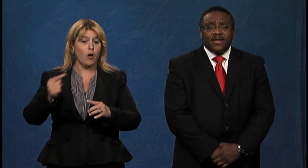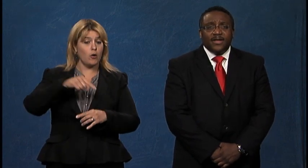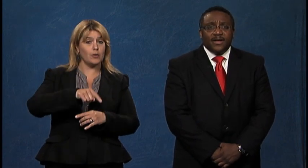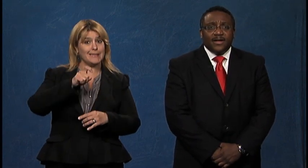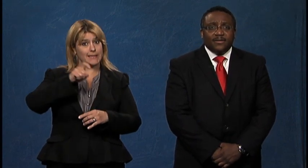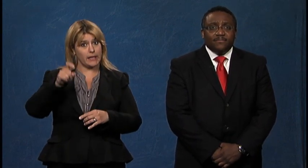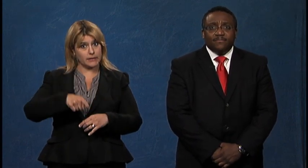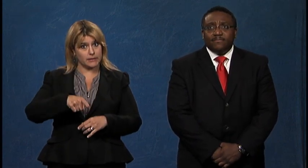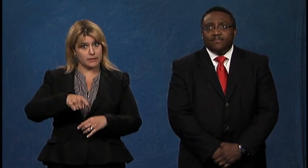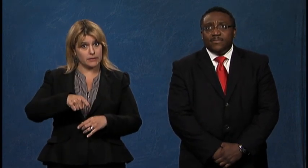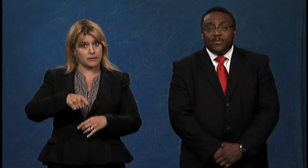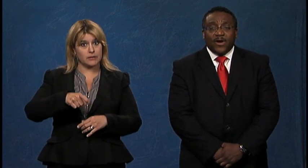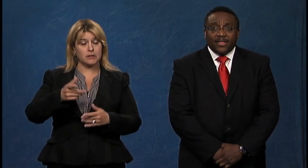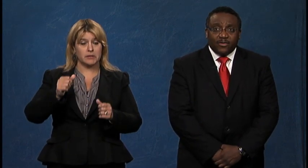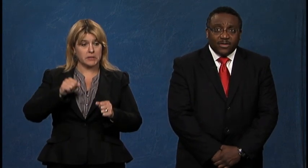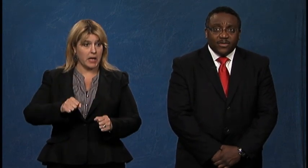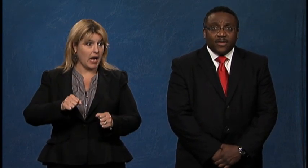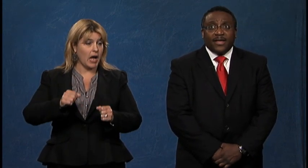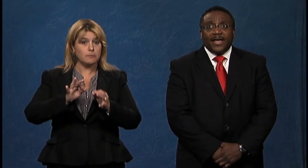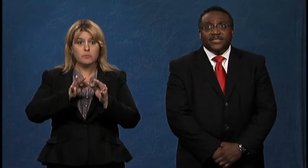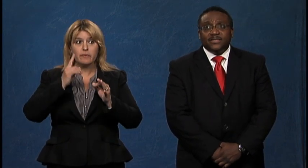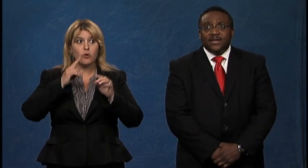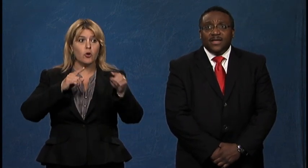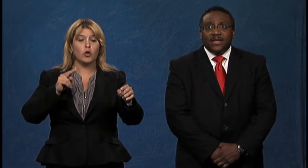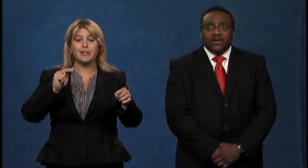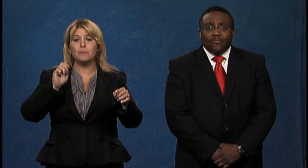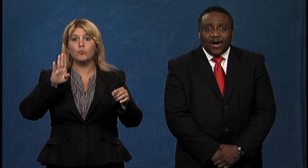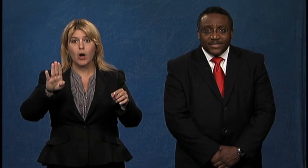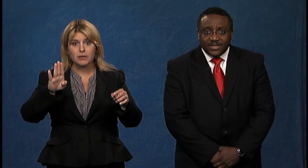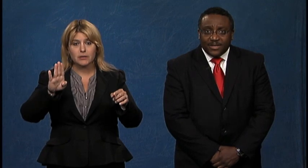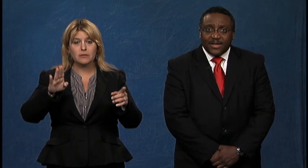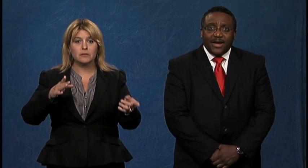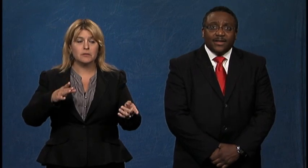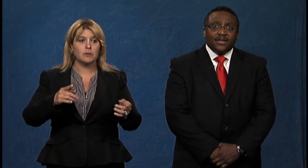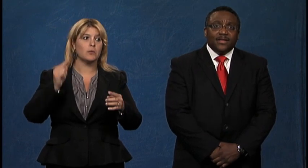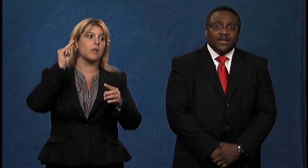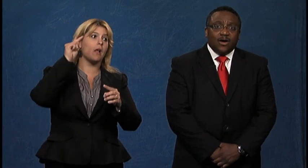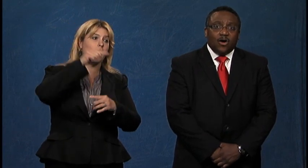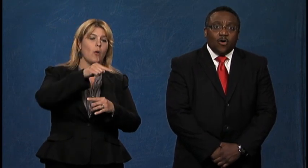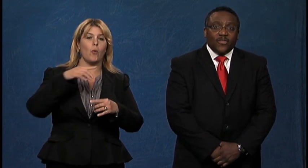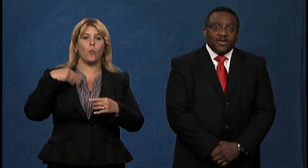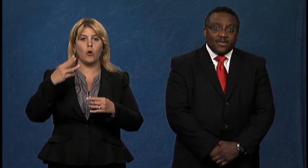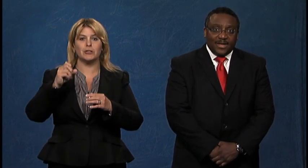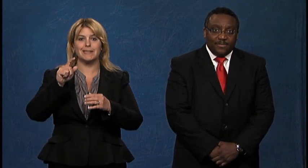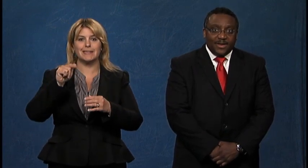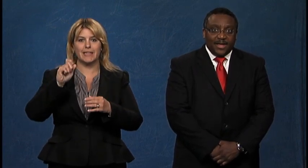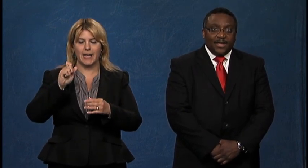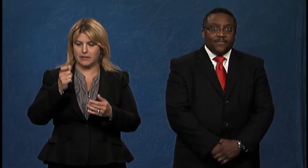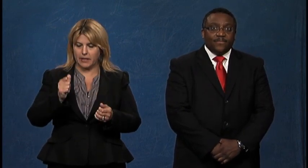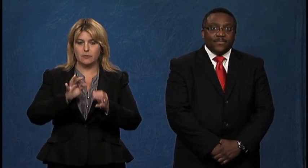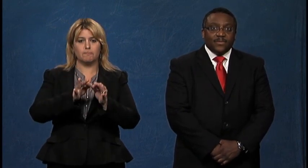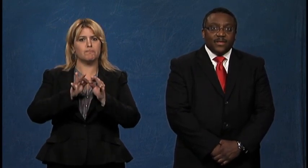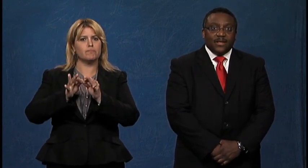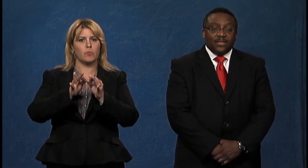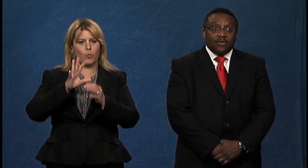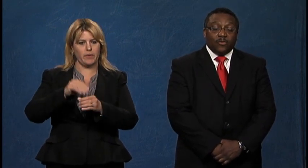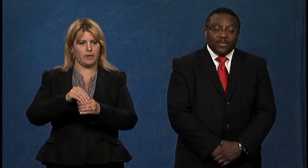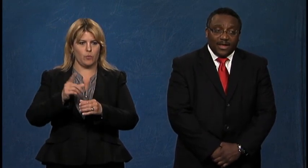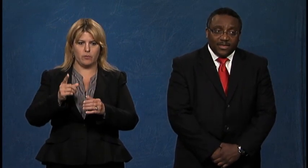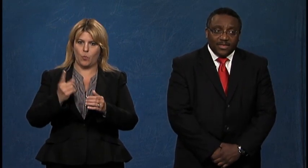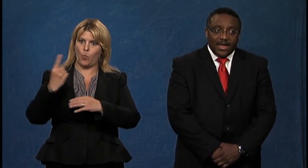another, um, Nebraska on another occasion, Washington State, all within the same day